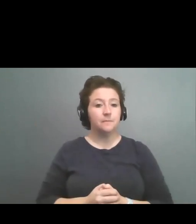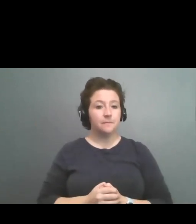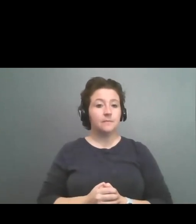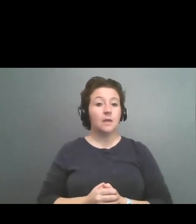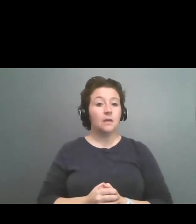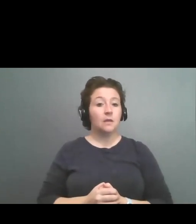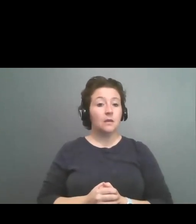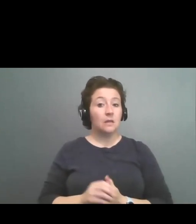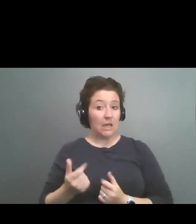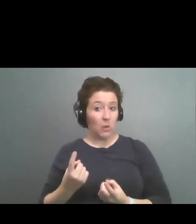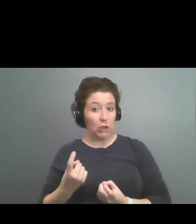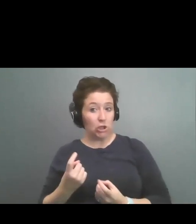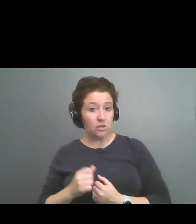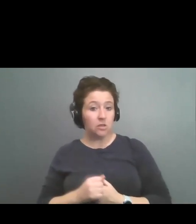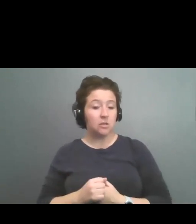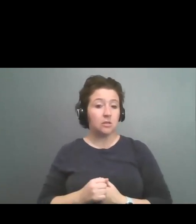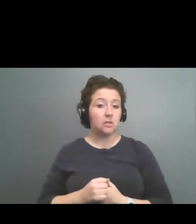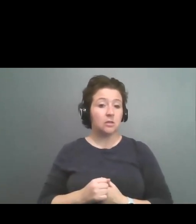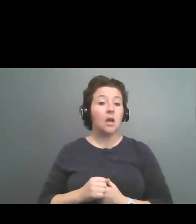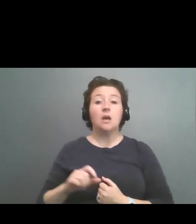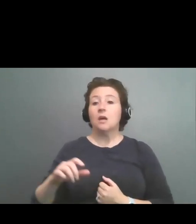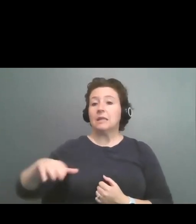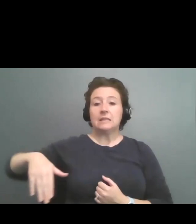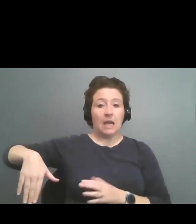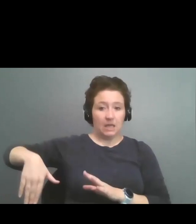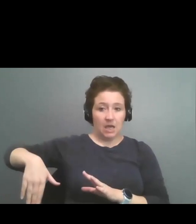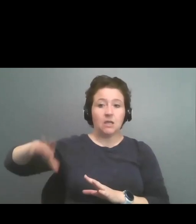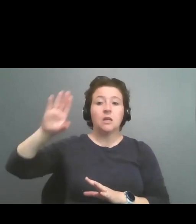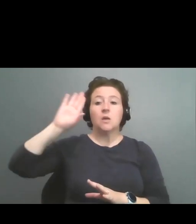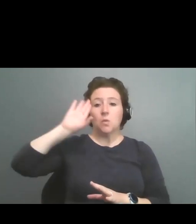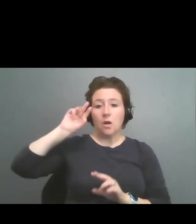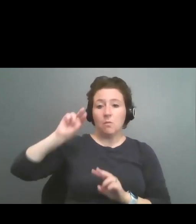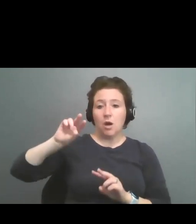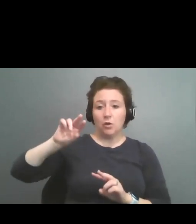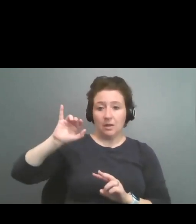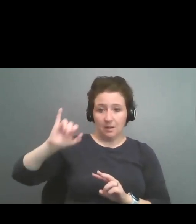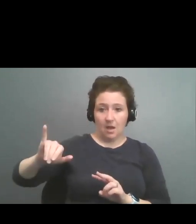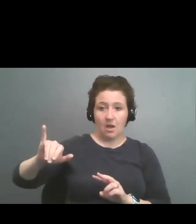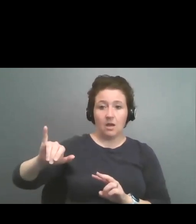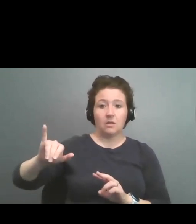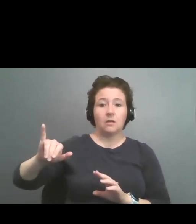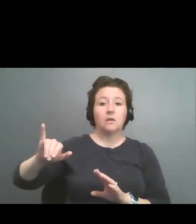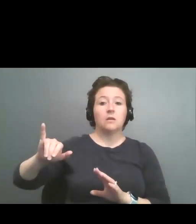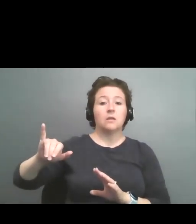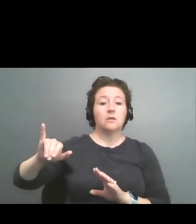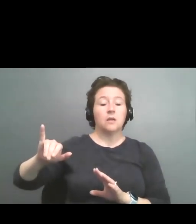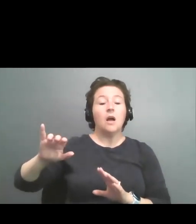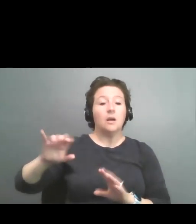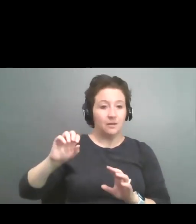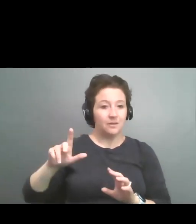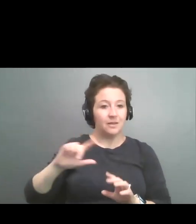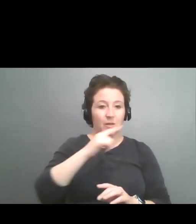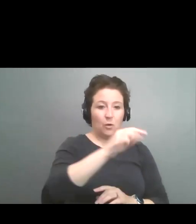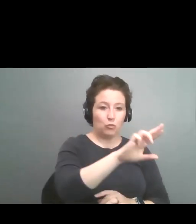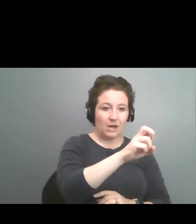Are there any questions? Not quite yet. We will be monitoring that, and we'll get back with you after we hear from Roxanna. Oh, okay. So